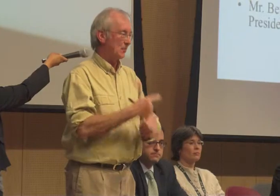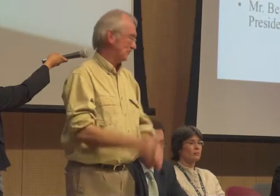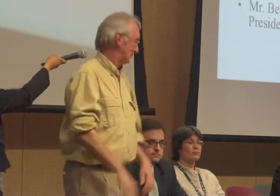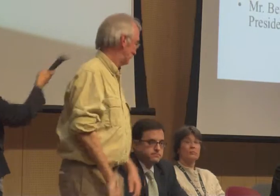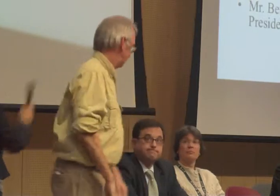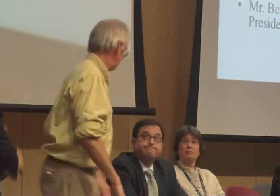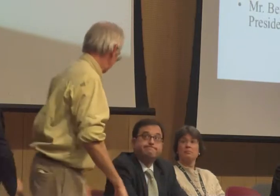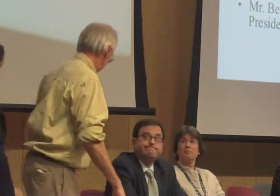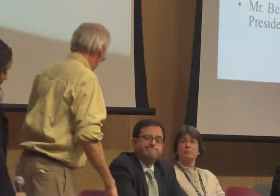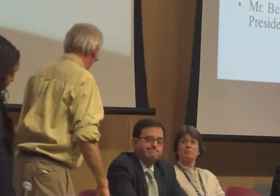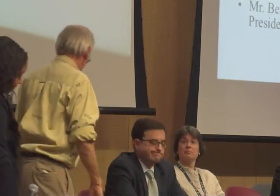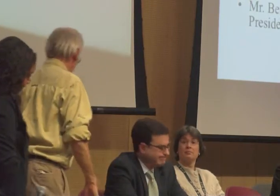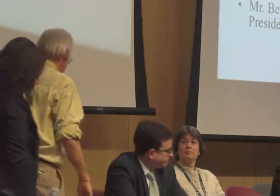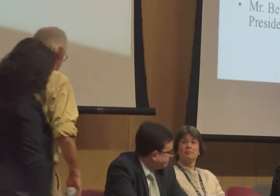tonight.